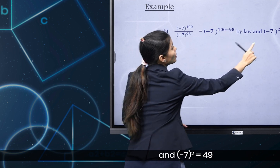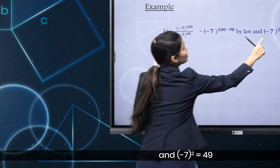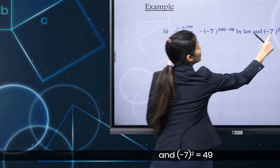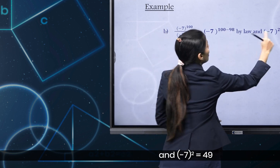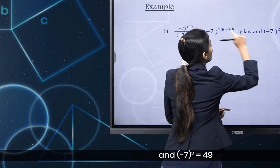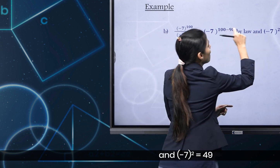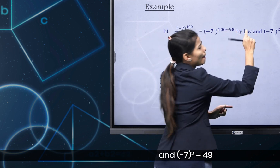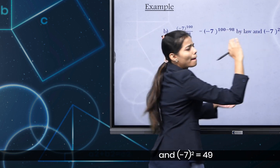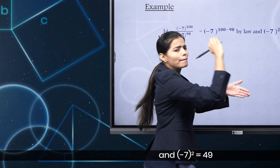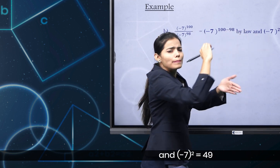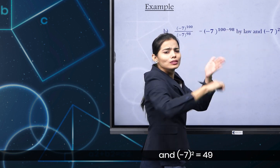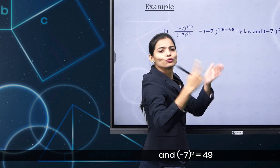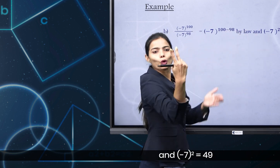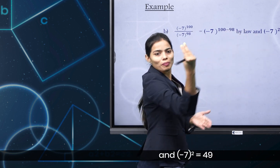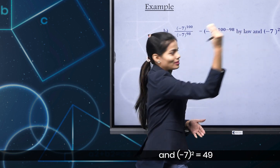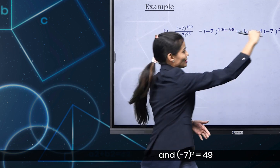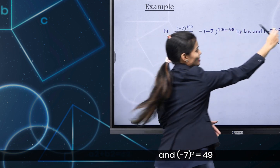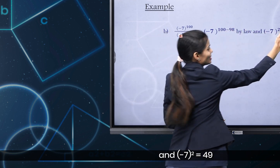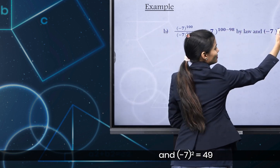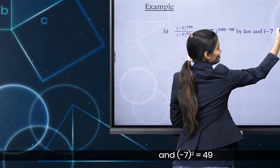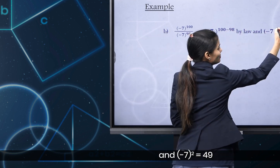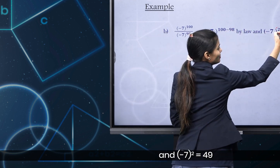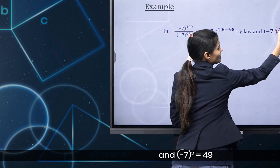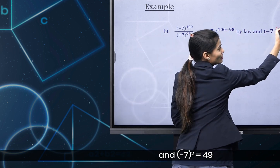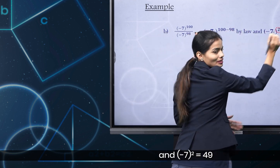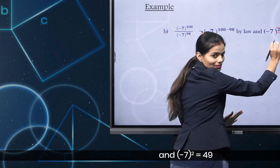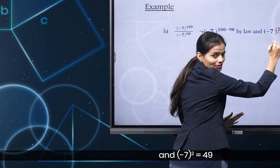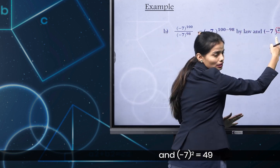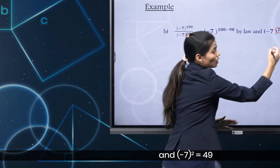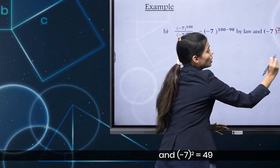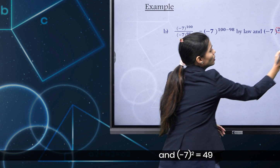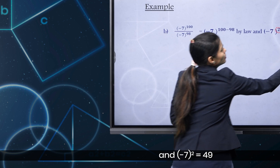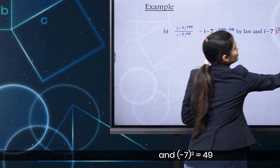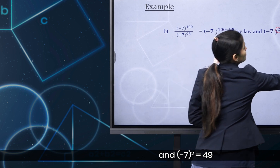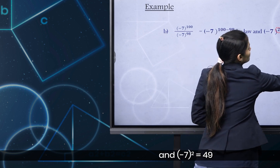And minus 7 to the power 2 is equal to 49.